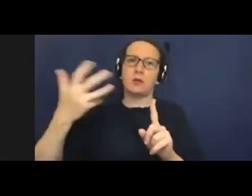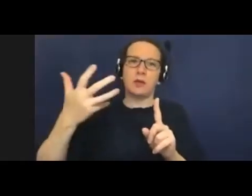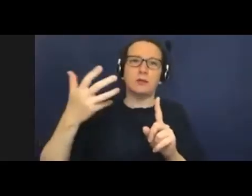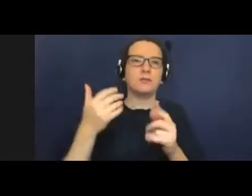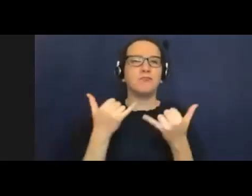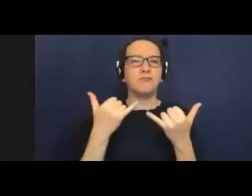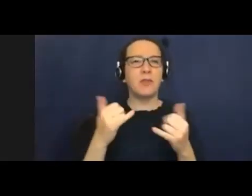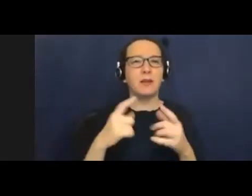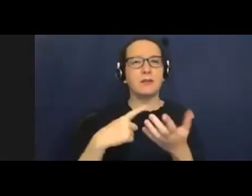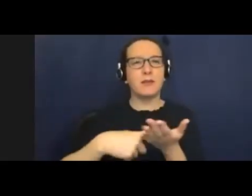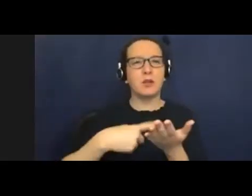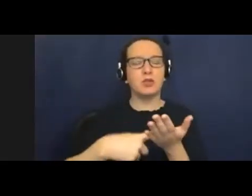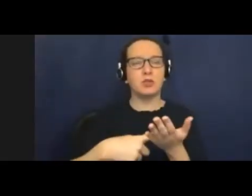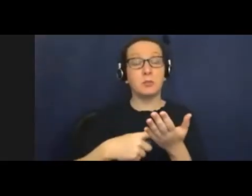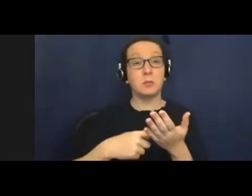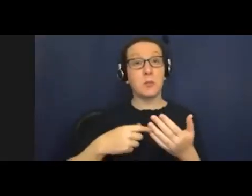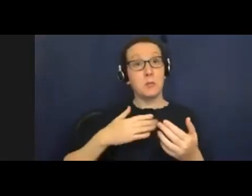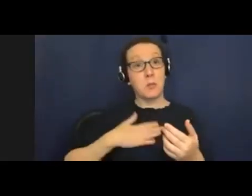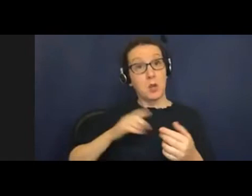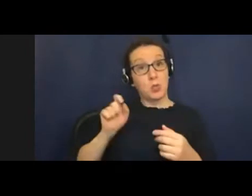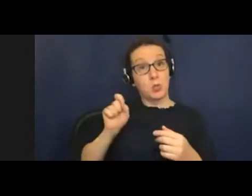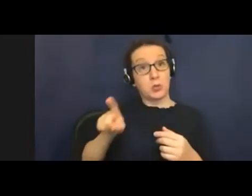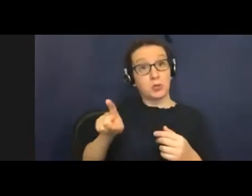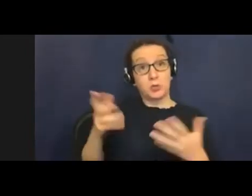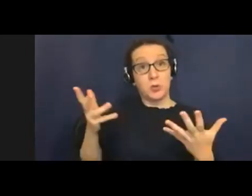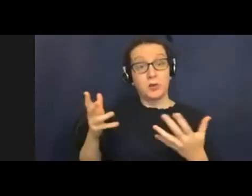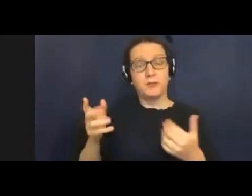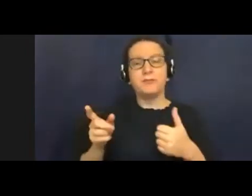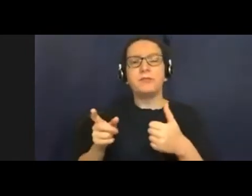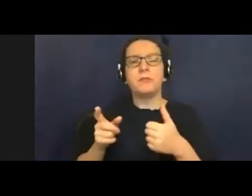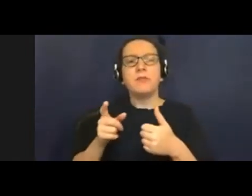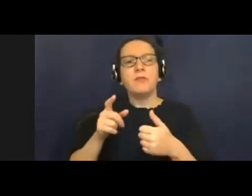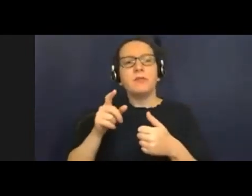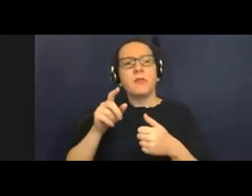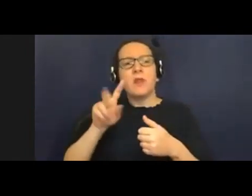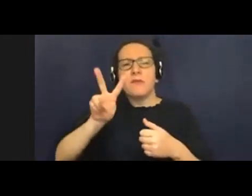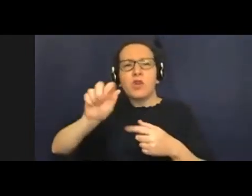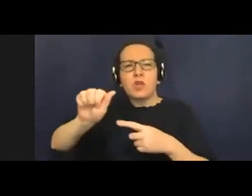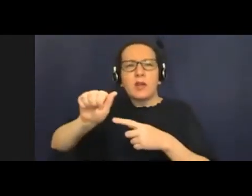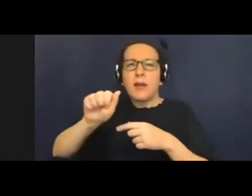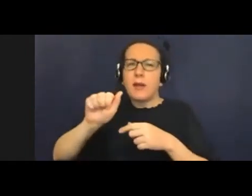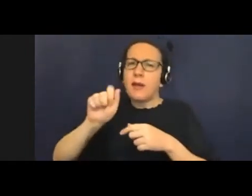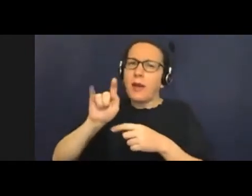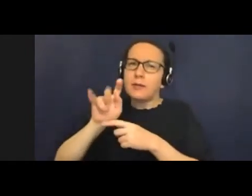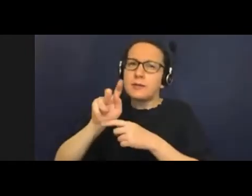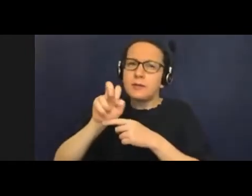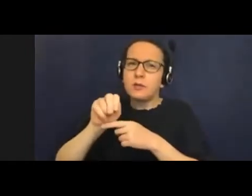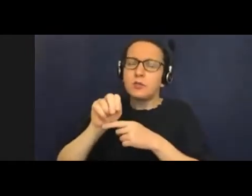main barriers that people with disabilities face to participation in political life?